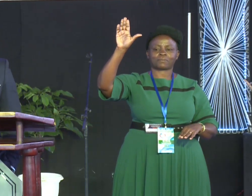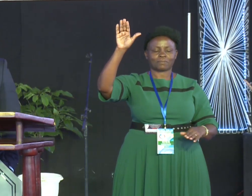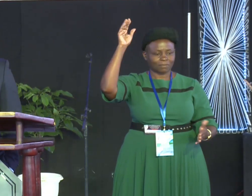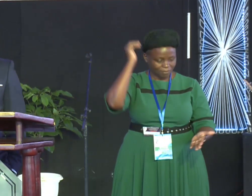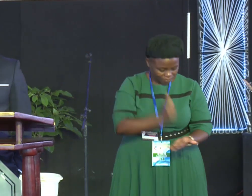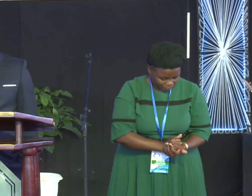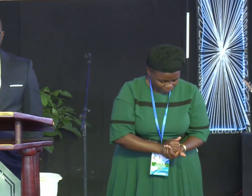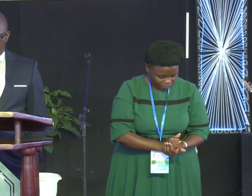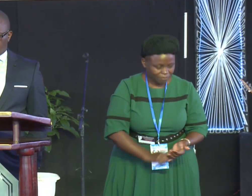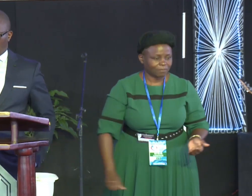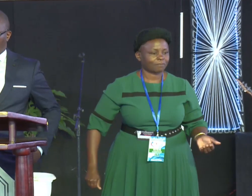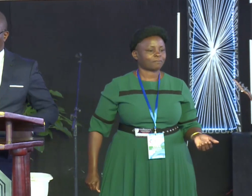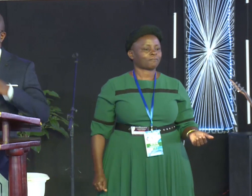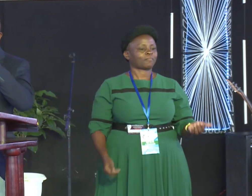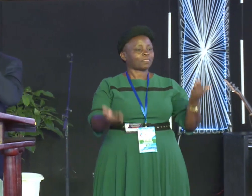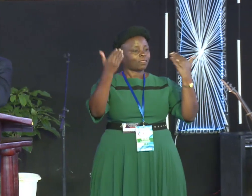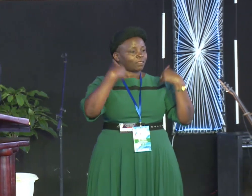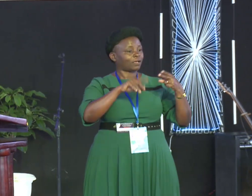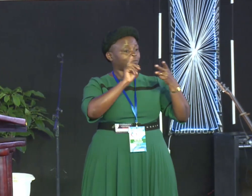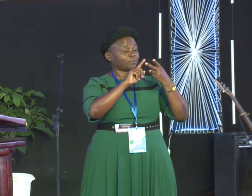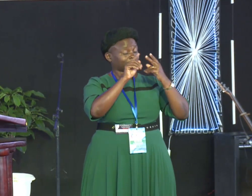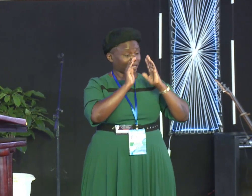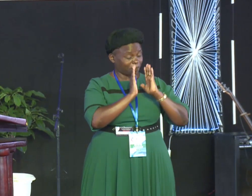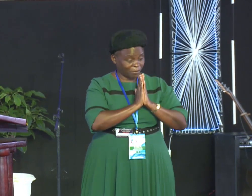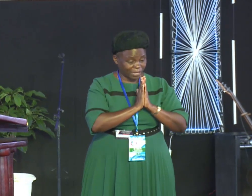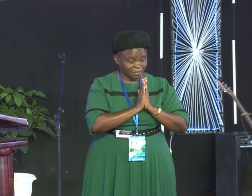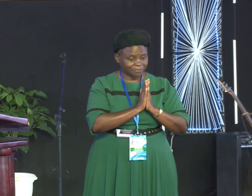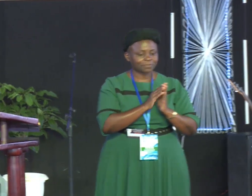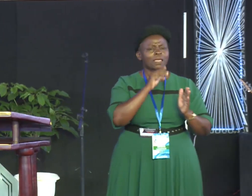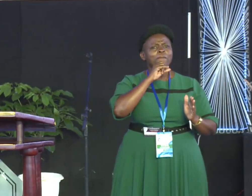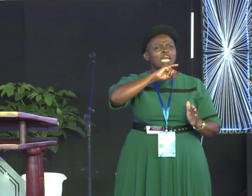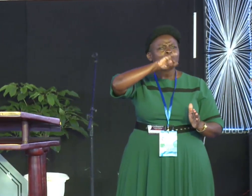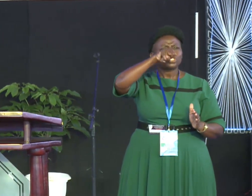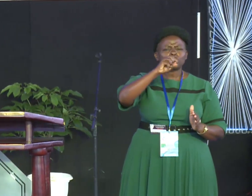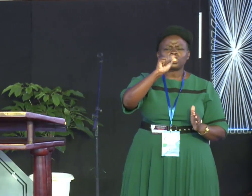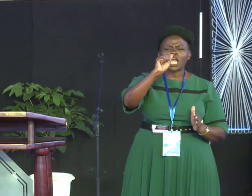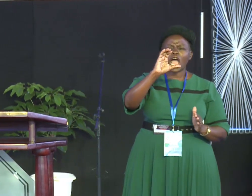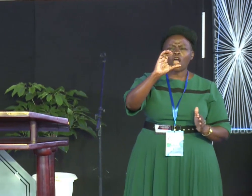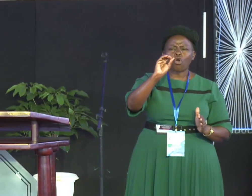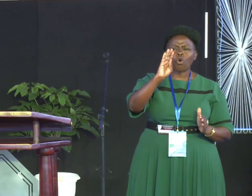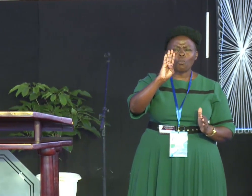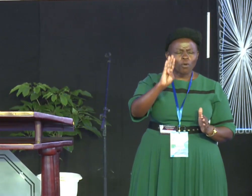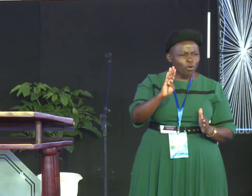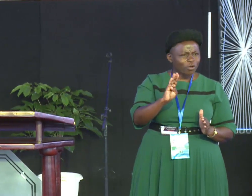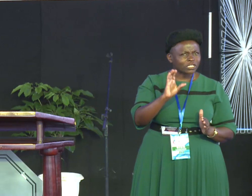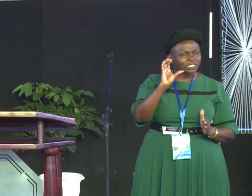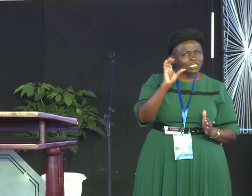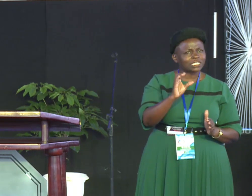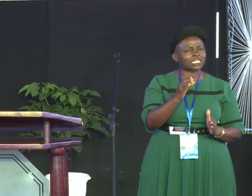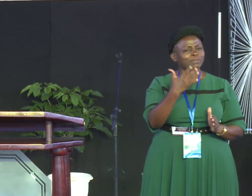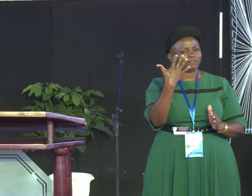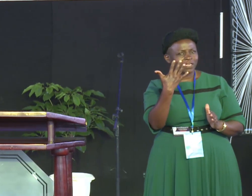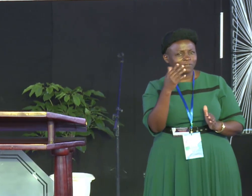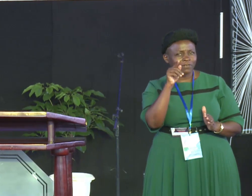Amen. Amen. Okusaba. Prayer. Yakoba atugamba. James says in chapter